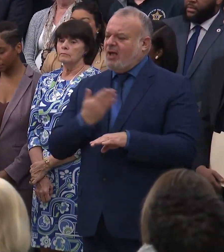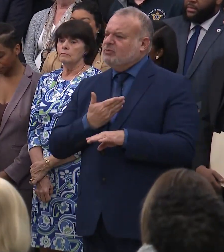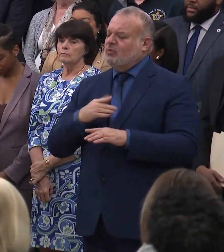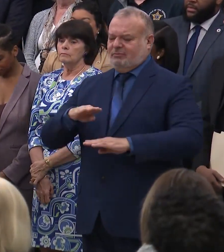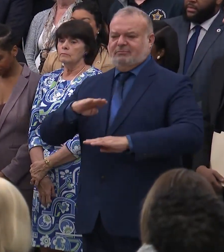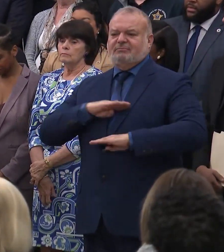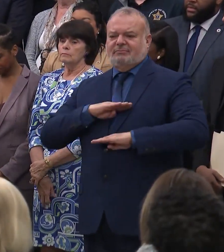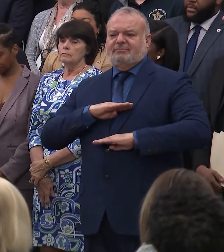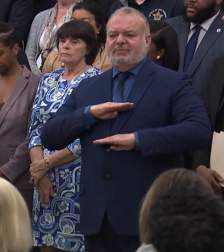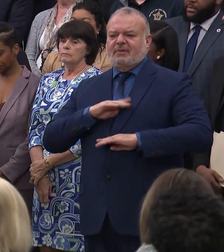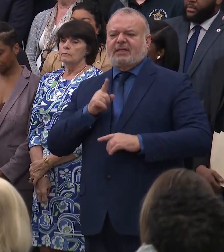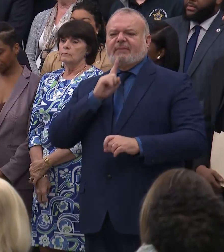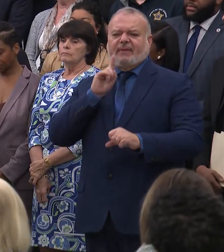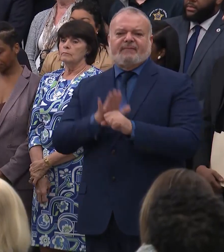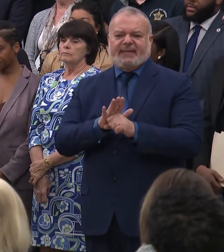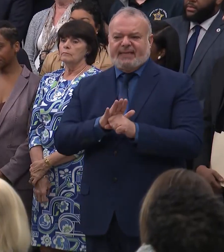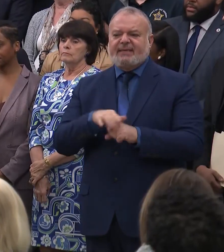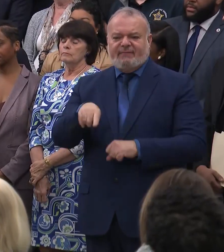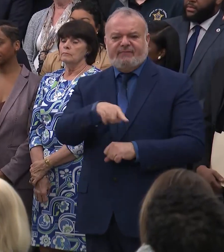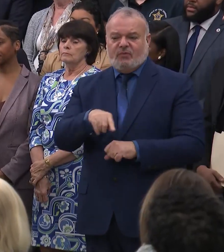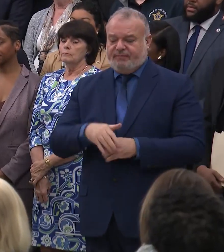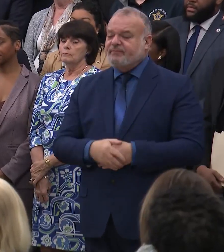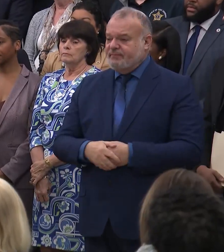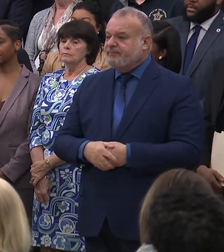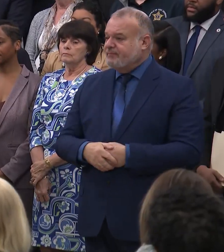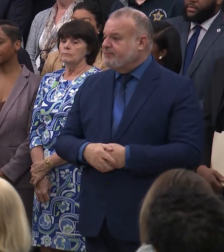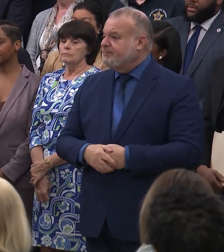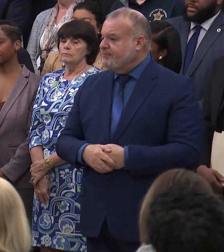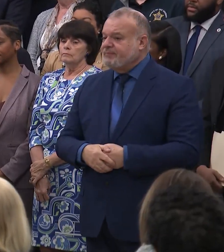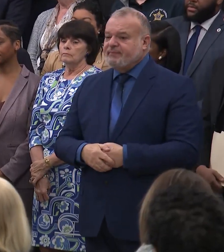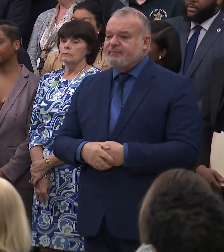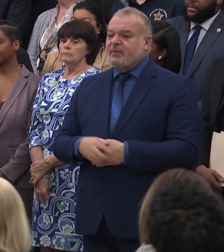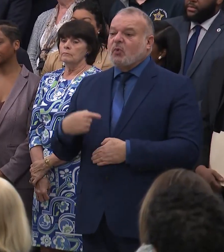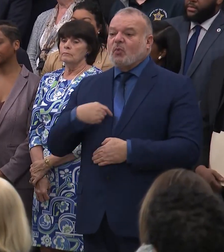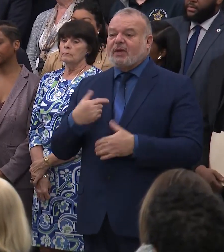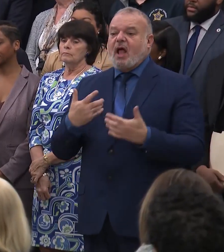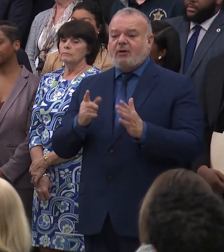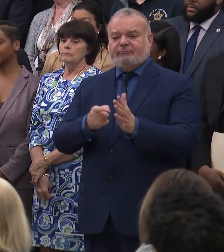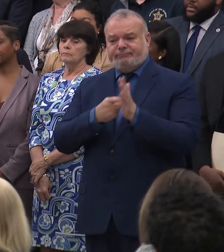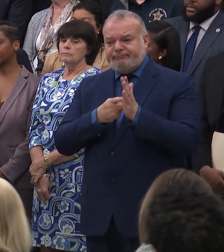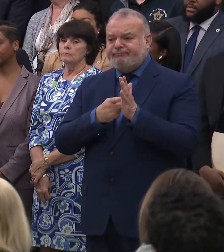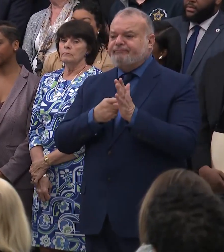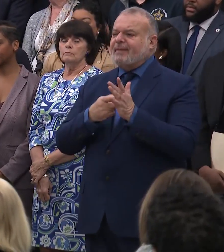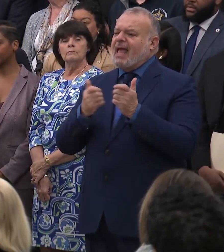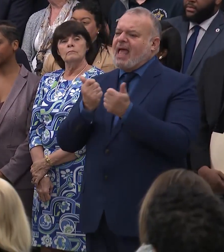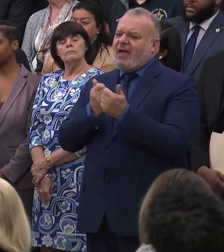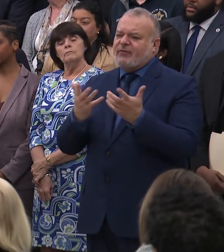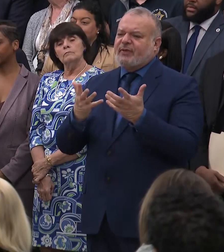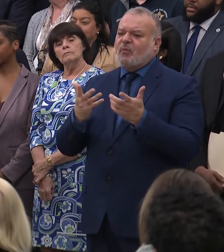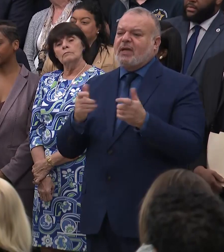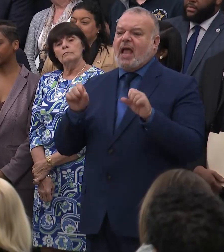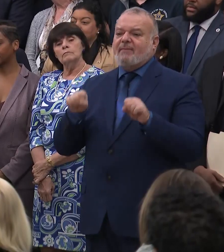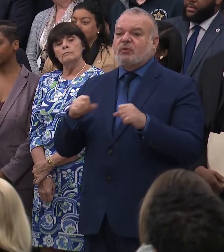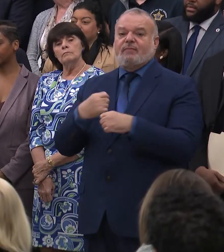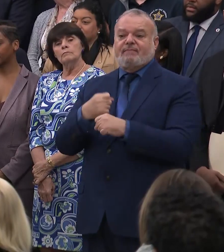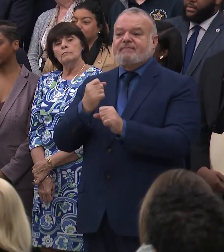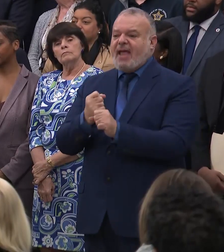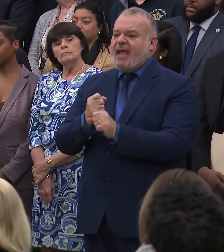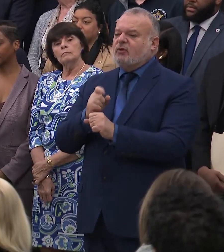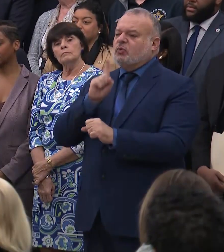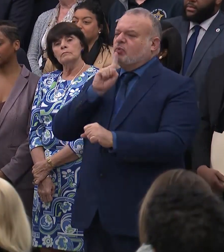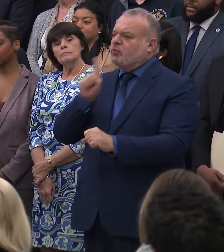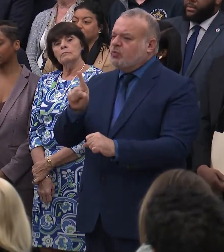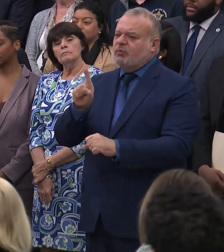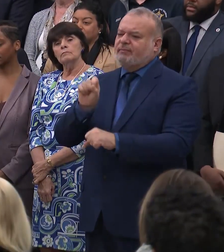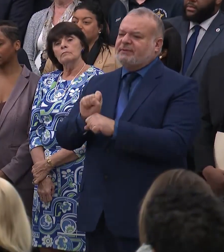commitment to our residents. We need to be doing everything we can to make sure that people can